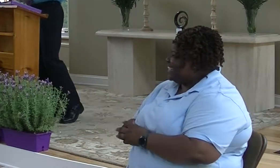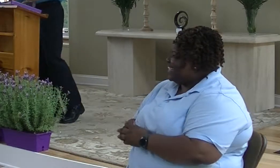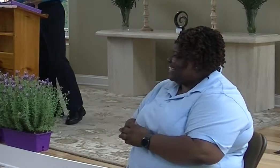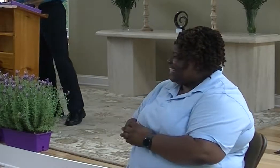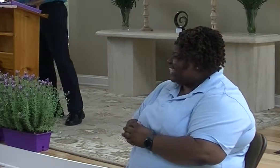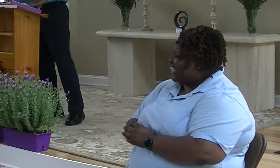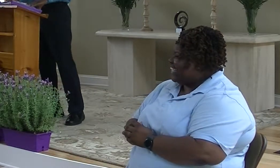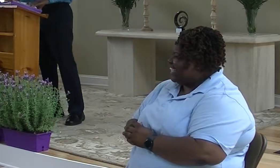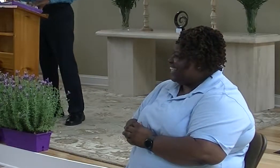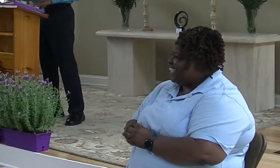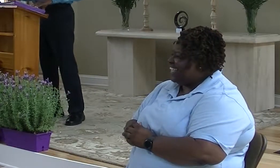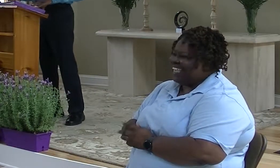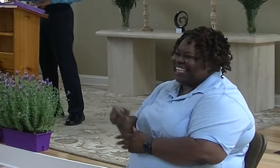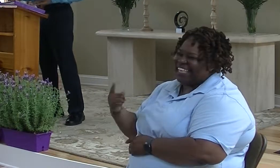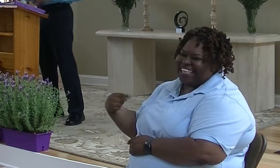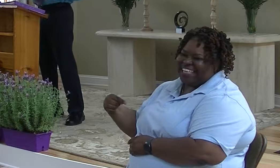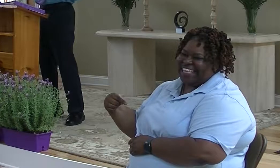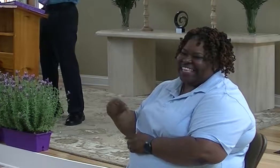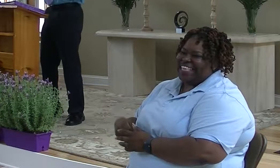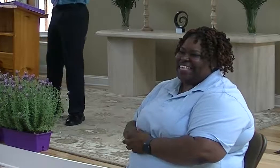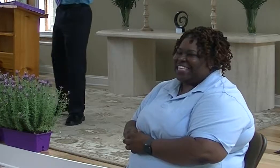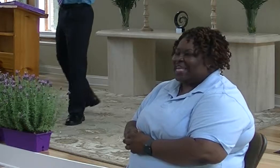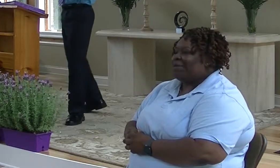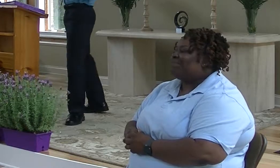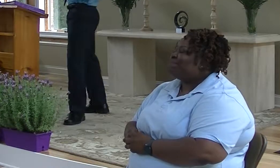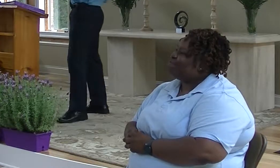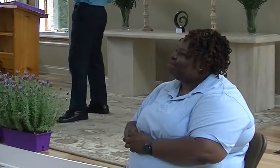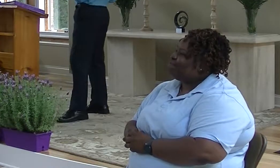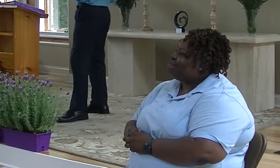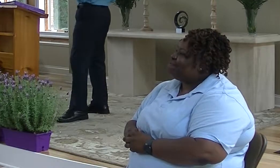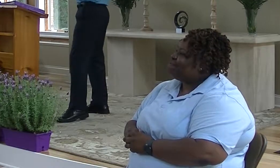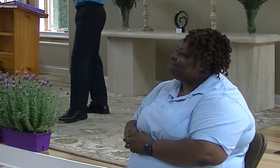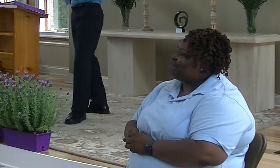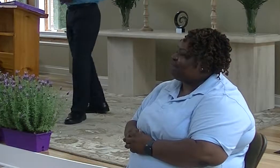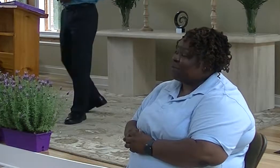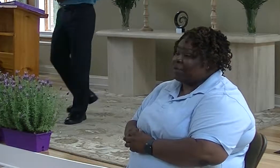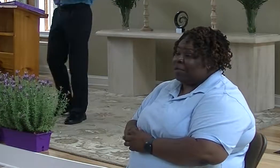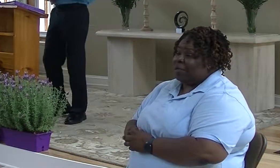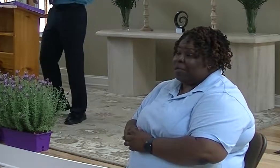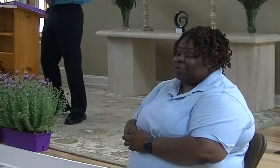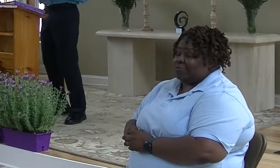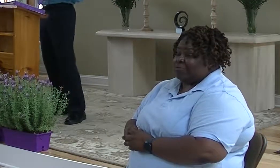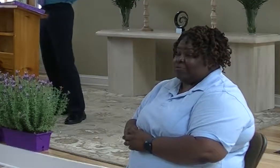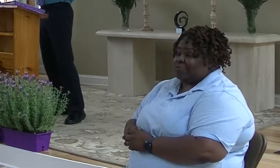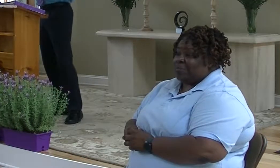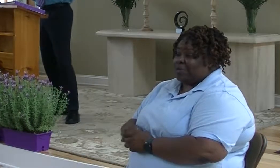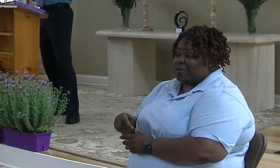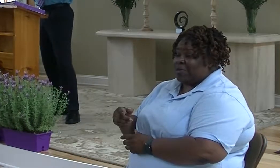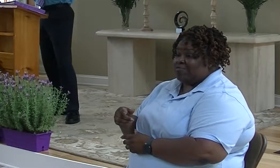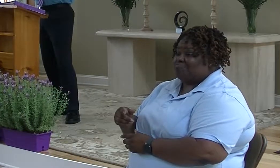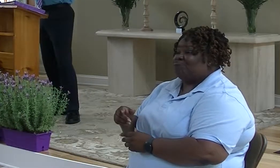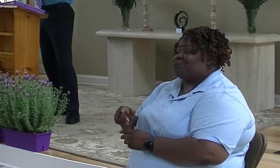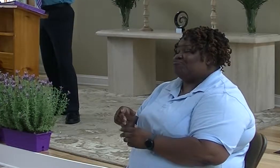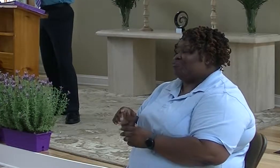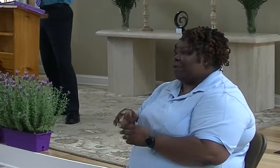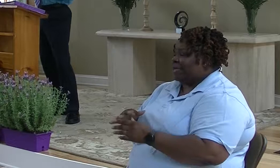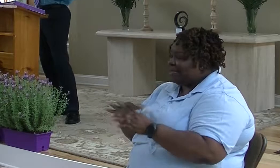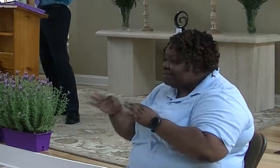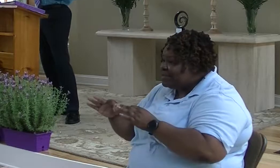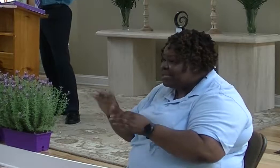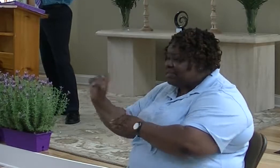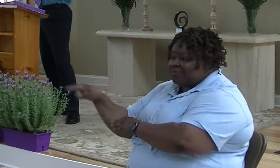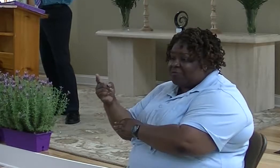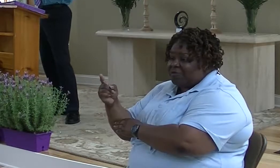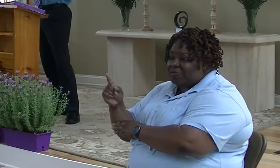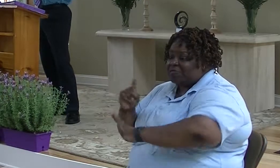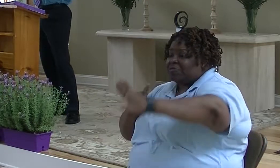So we're going to, well, I guess should I ask it? Okay. So disclaimer first. Raise your